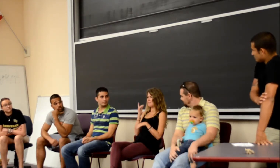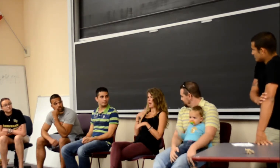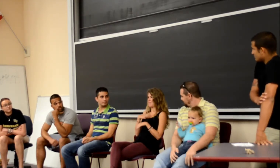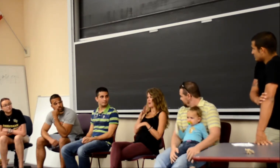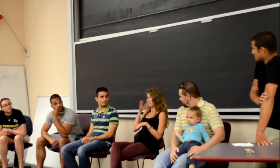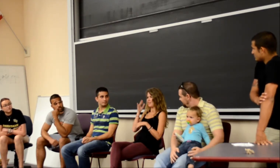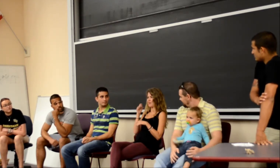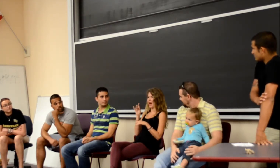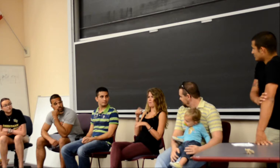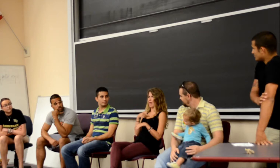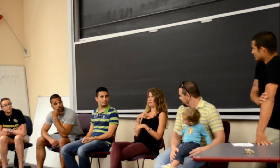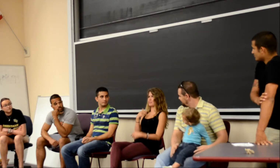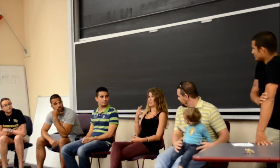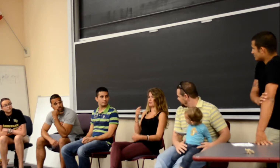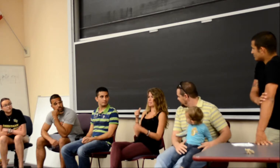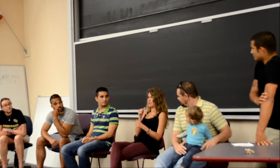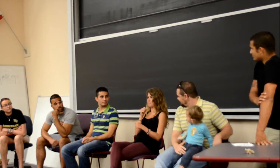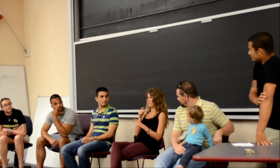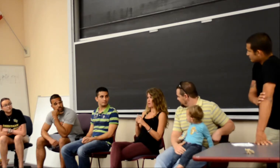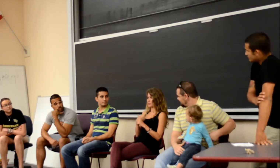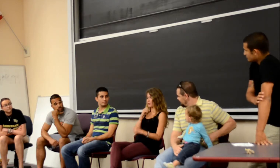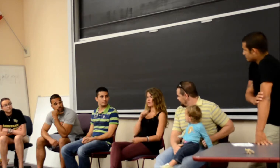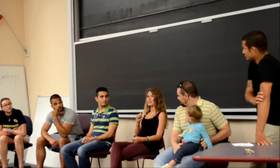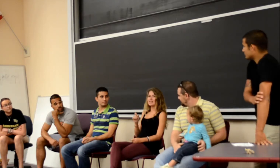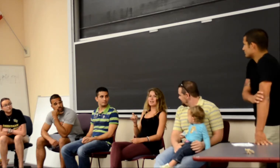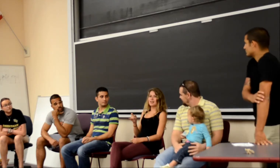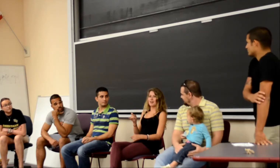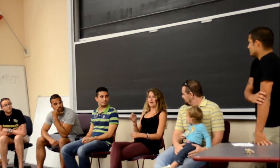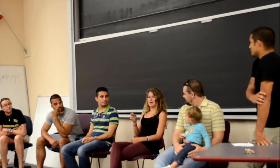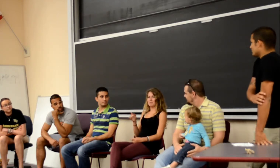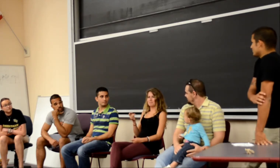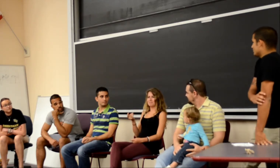deaf. My parents found out when I was 13 months old.